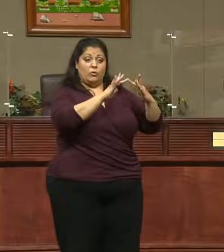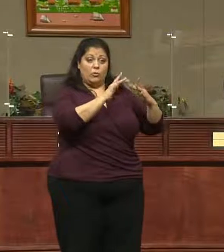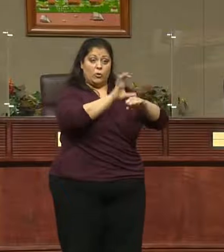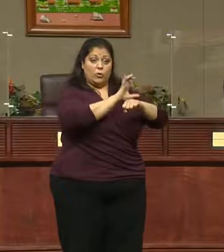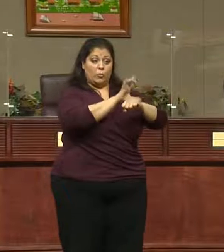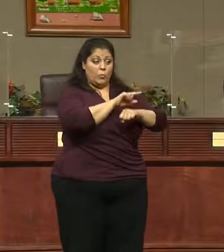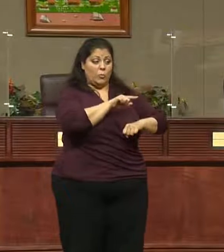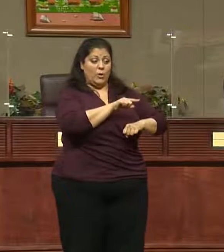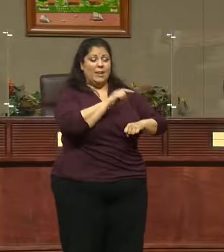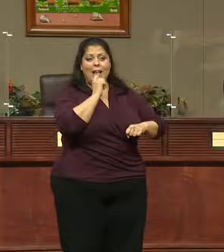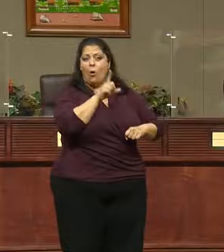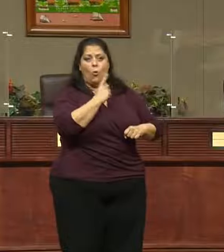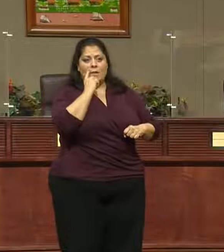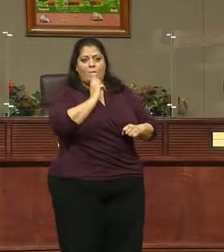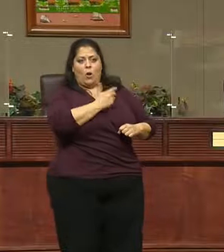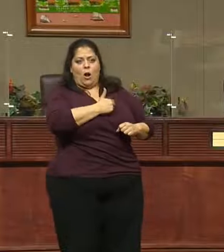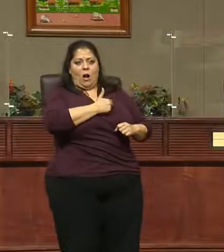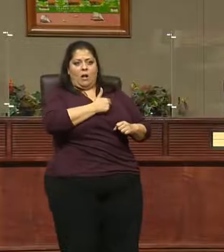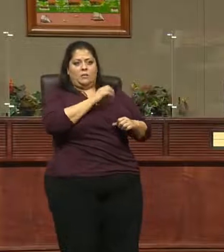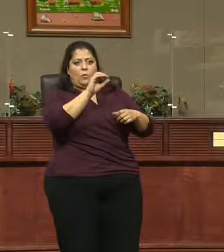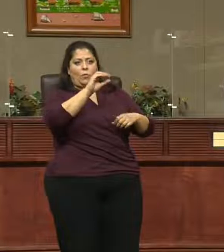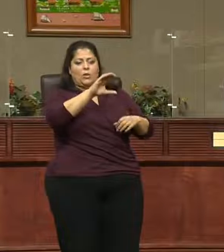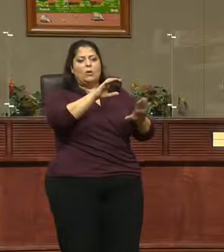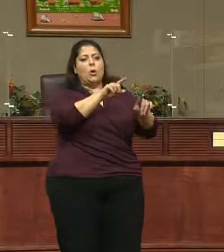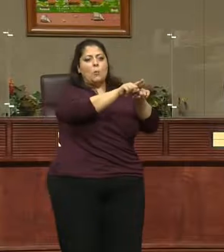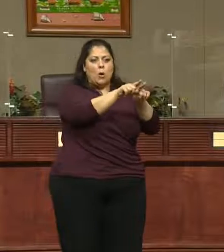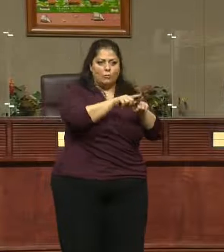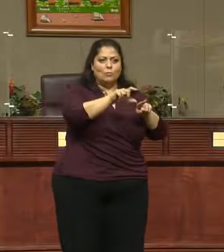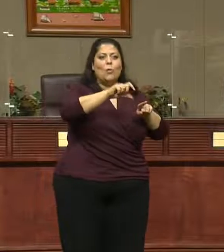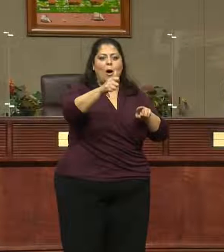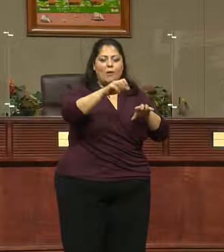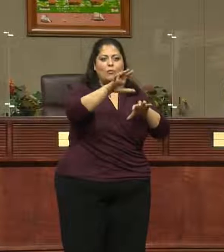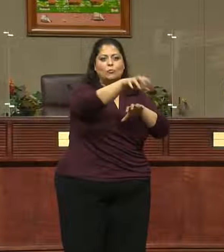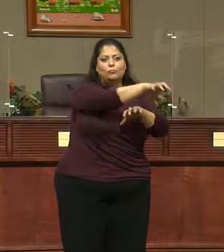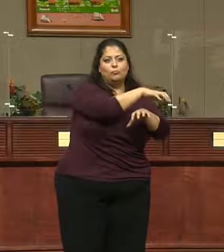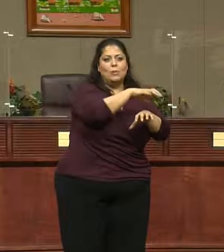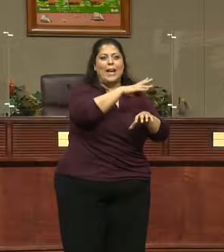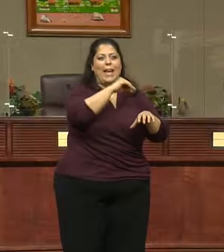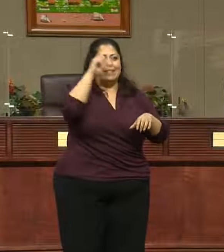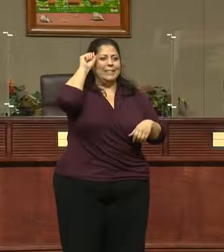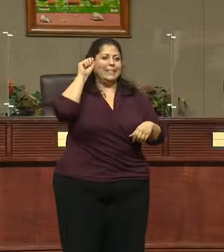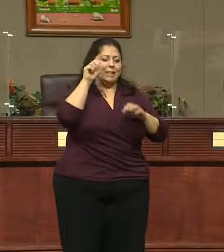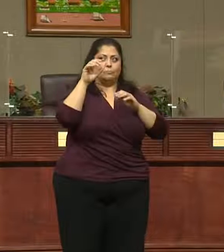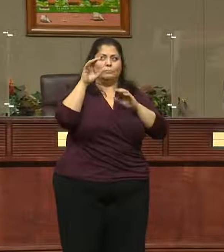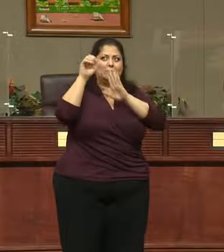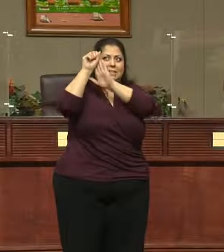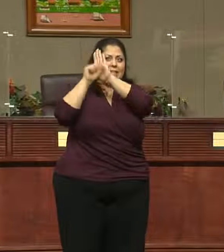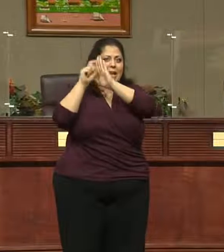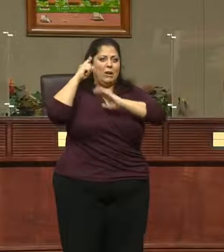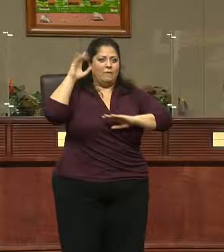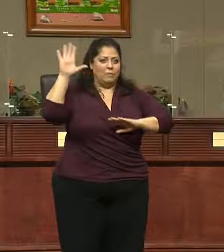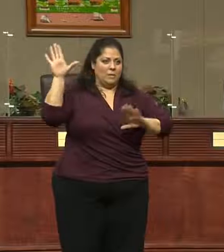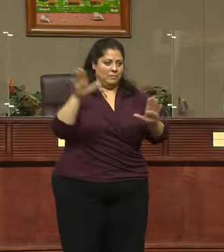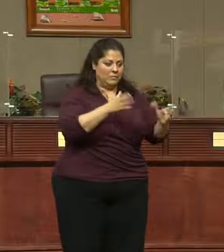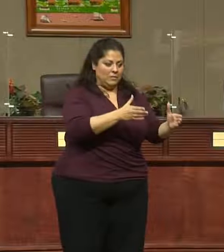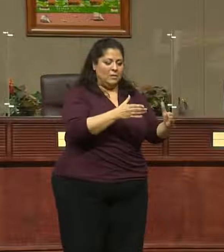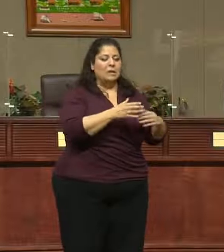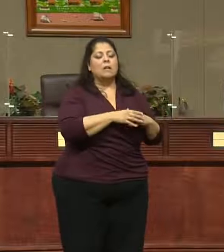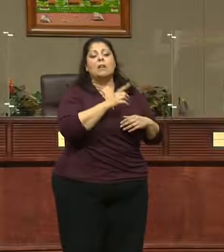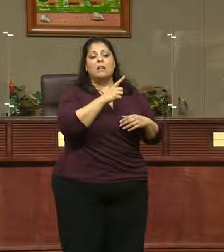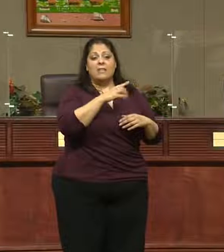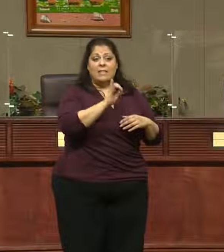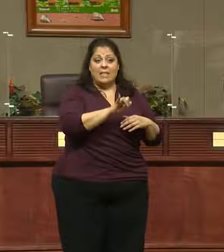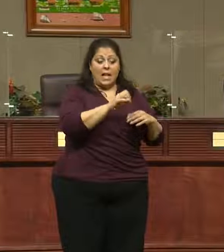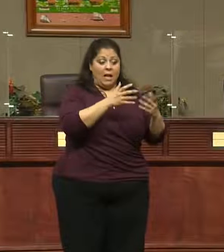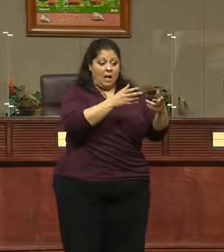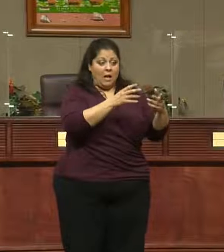also the contractor for the state and other counties. That's CDR McGuire Health. And what they have to do